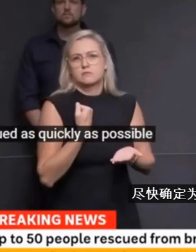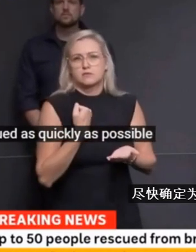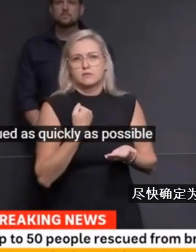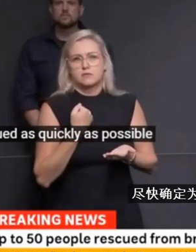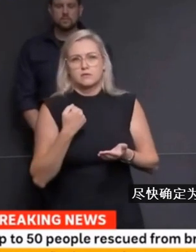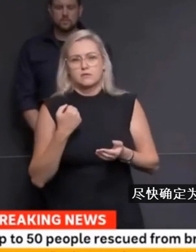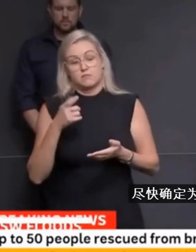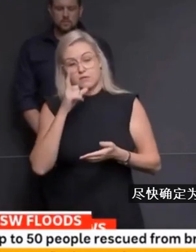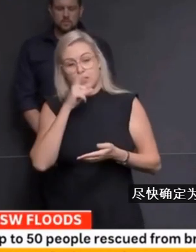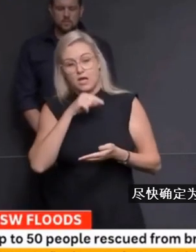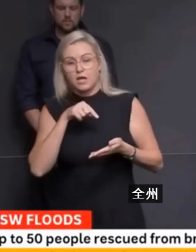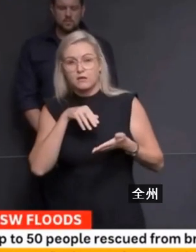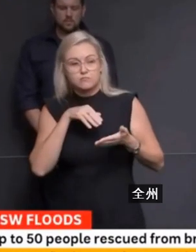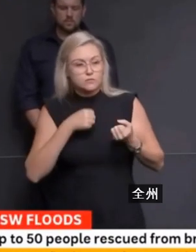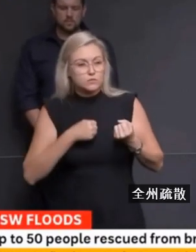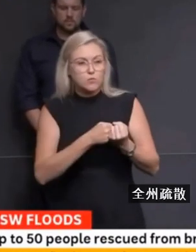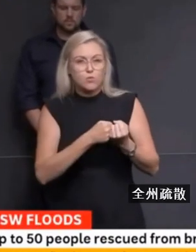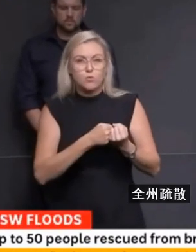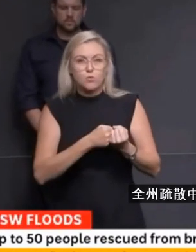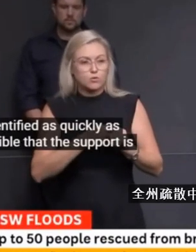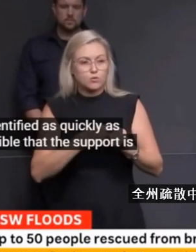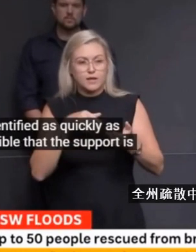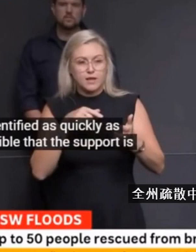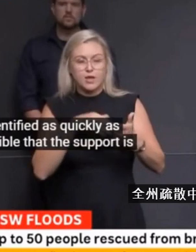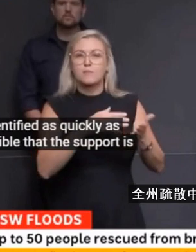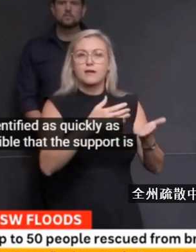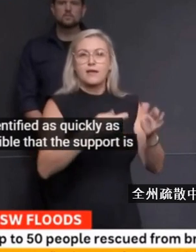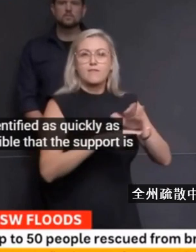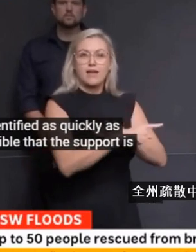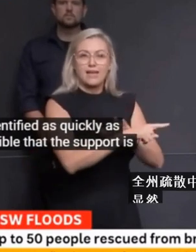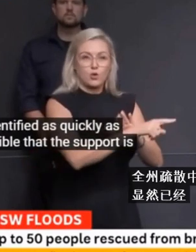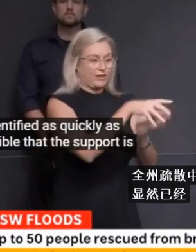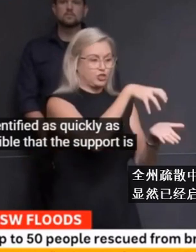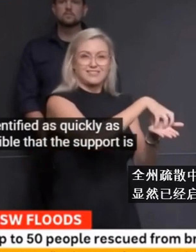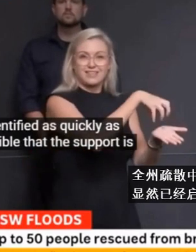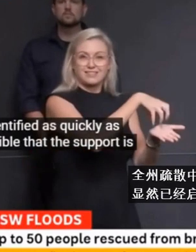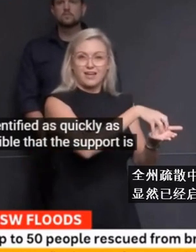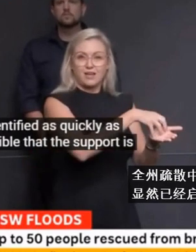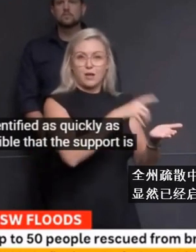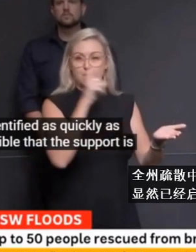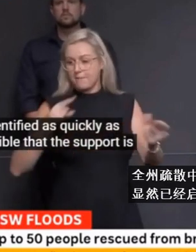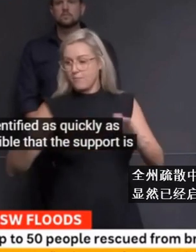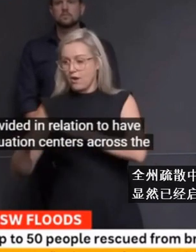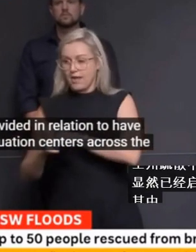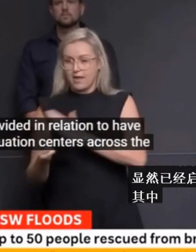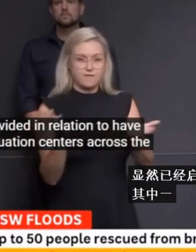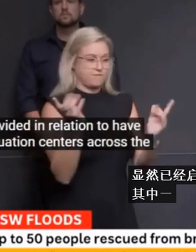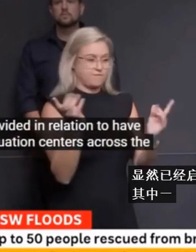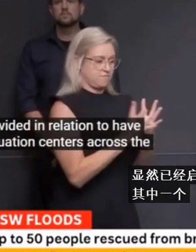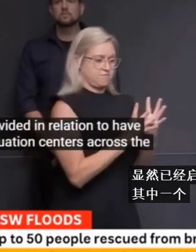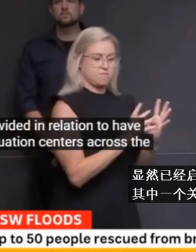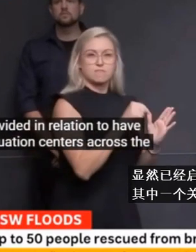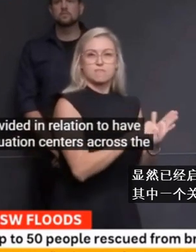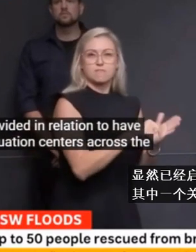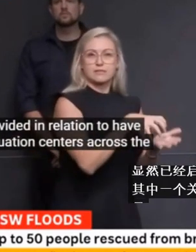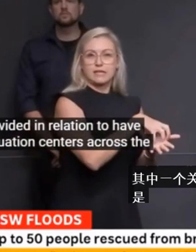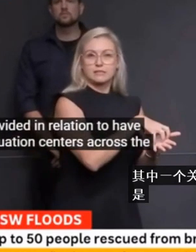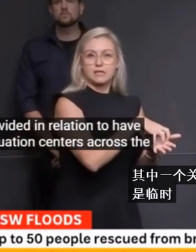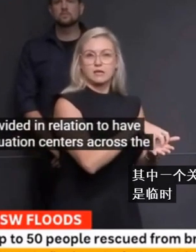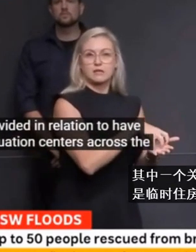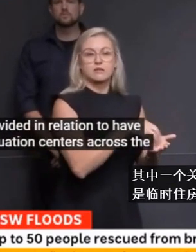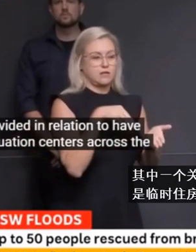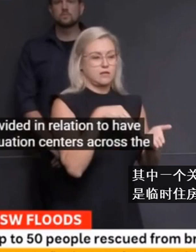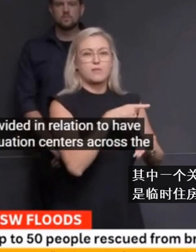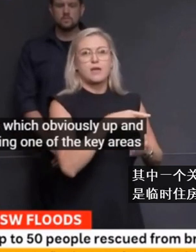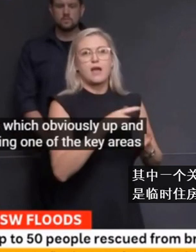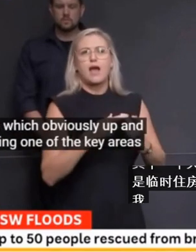provided in relation to the evacuation centres across the state, which are obviously up and running. One of the key areas that came through was a